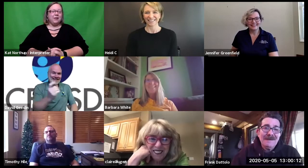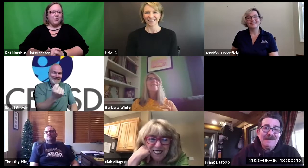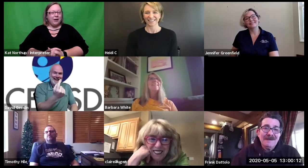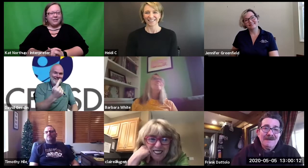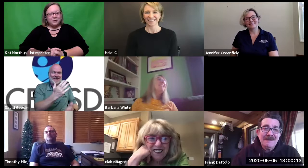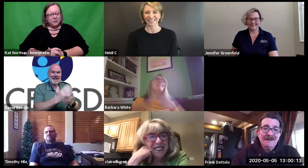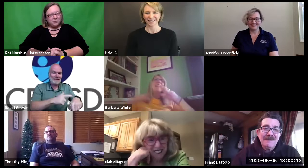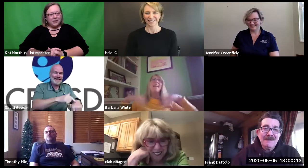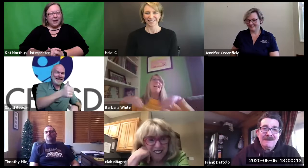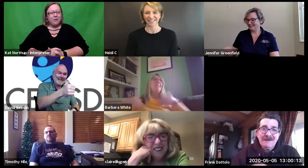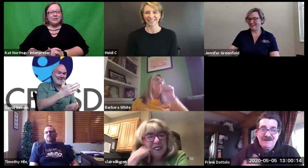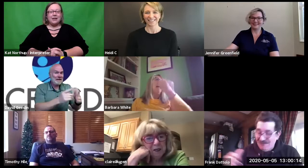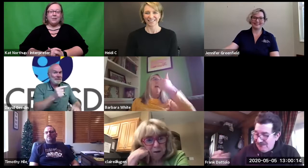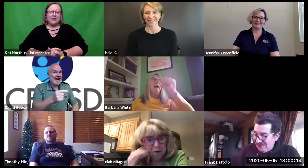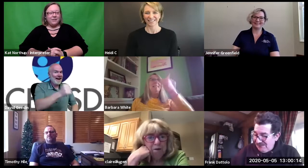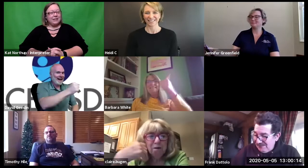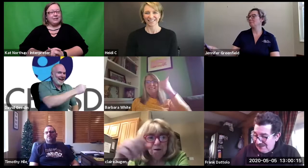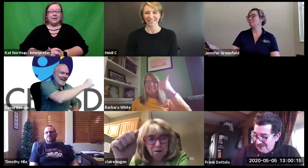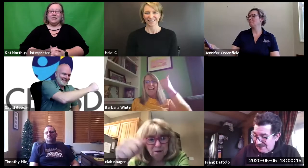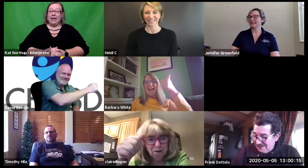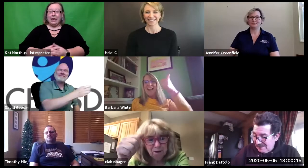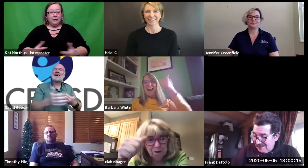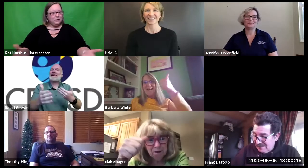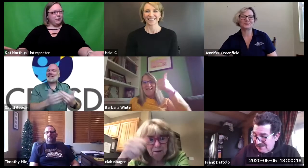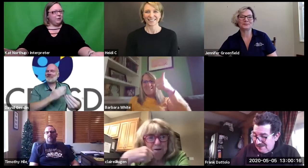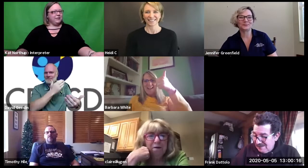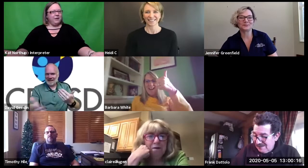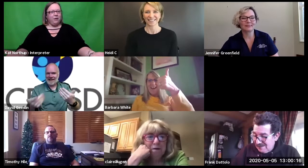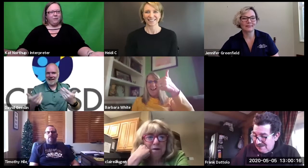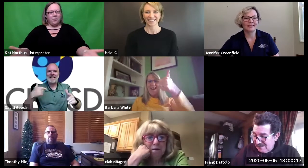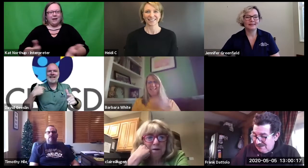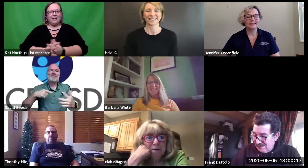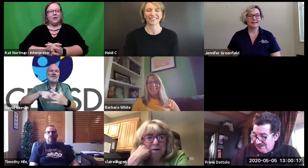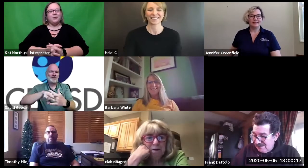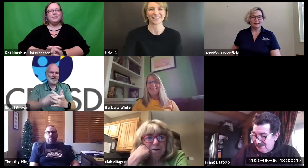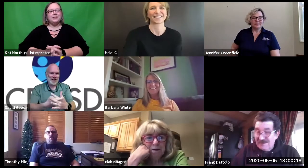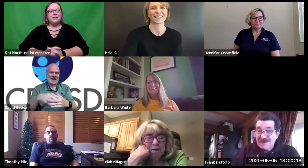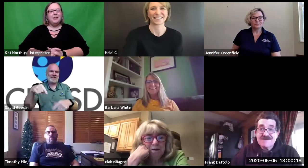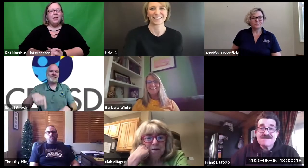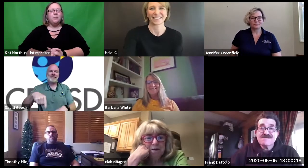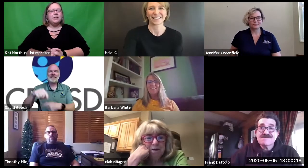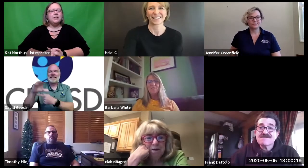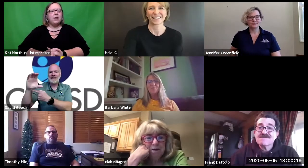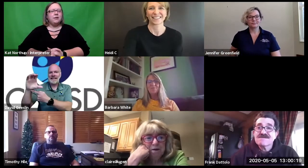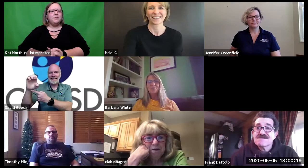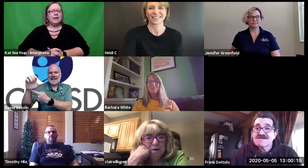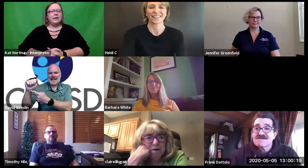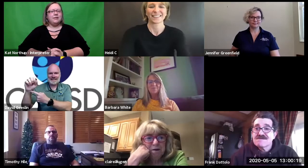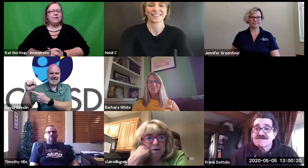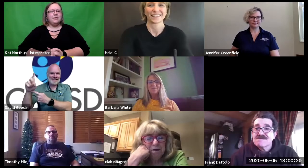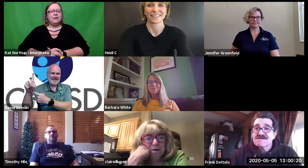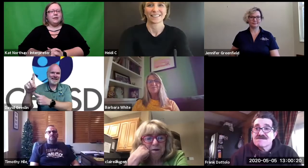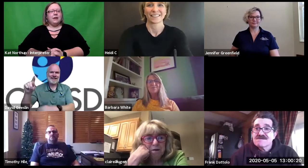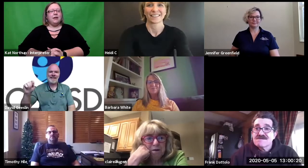sure some are at the noon hour, some 11, some 10. Who knows how far back it goes. But let's go ahead and